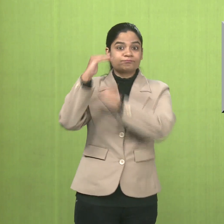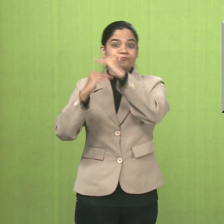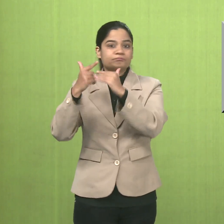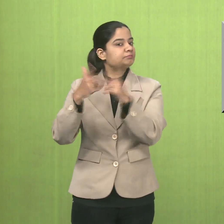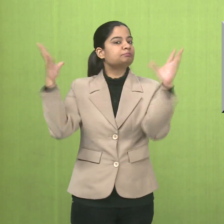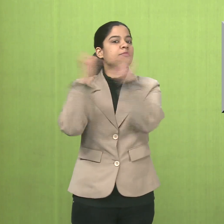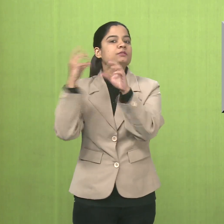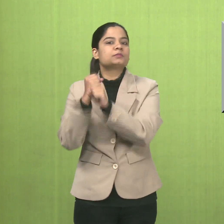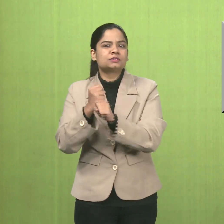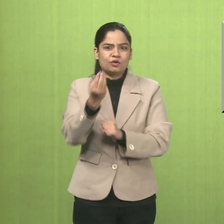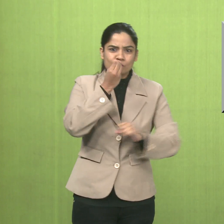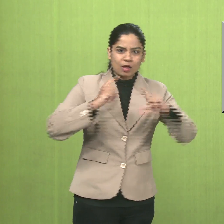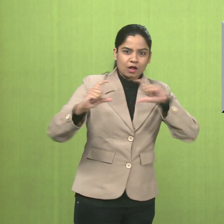Be it health related or different